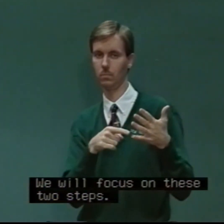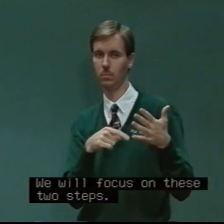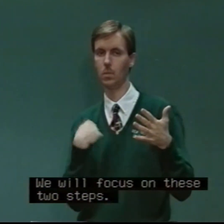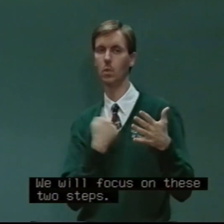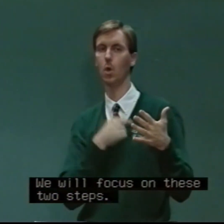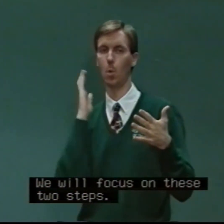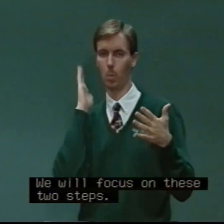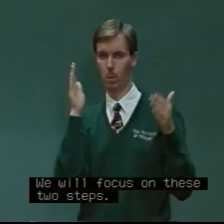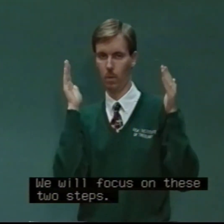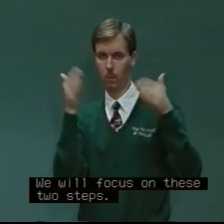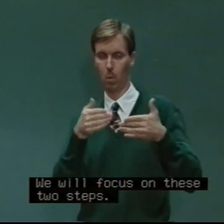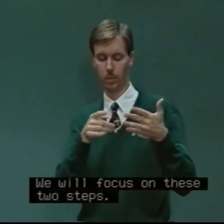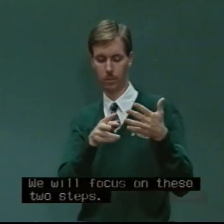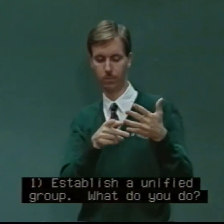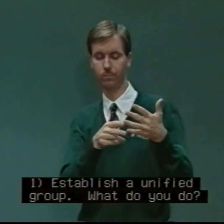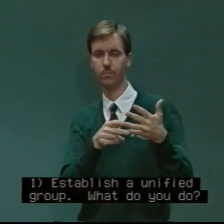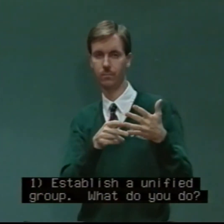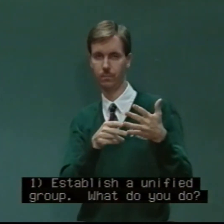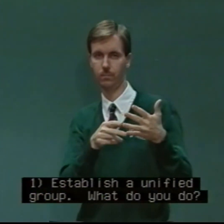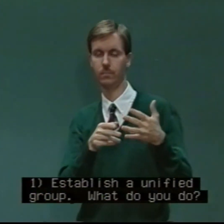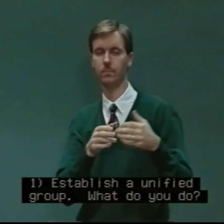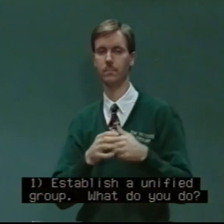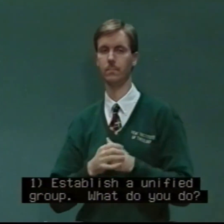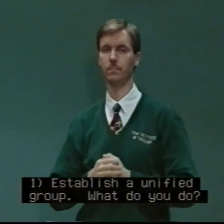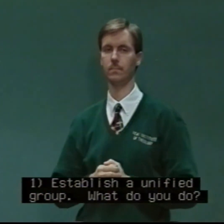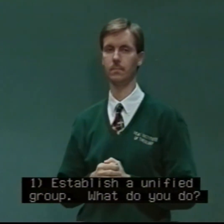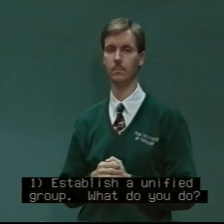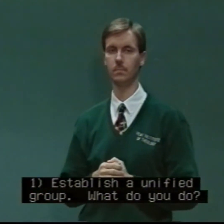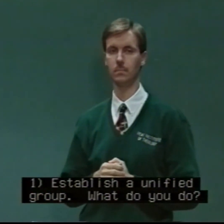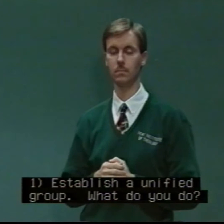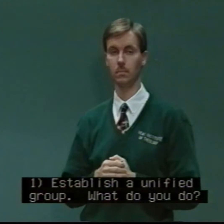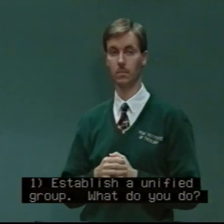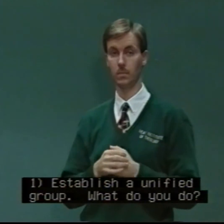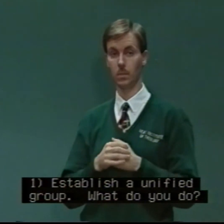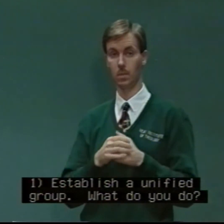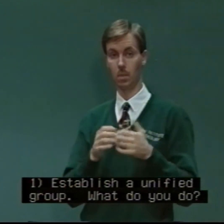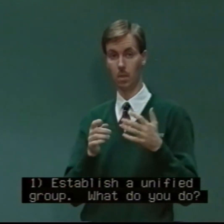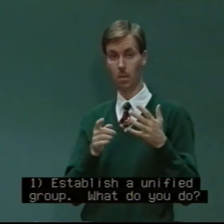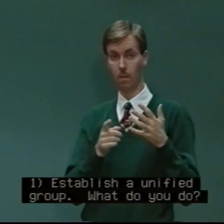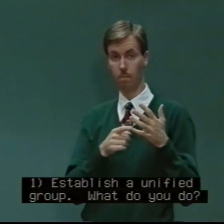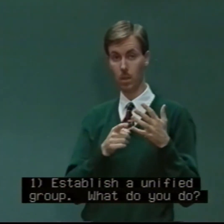We will focus on these two steps. First, establish a unified group. What do you do?